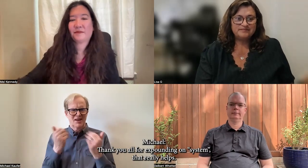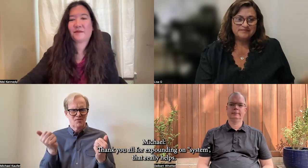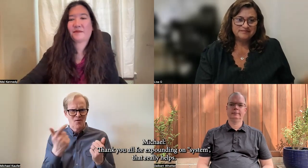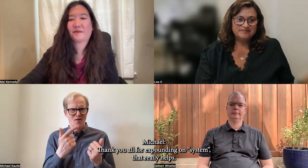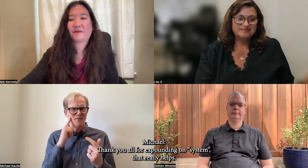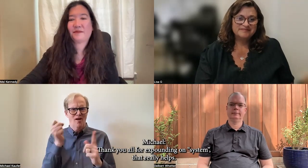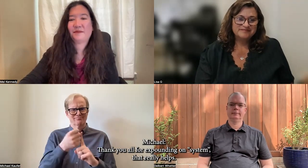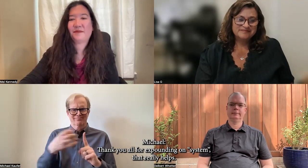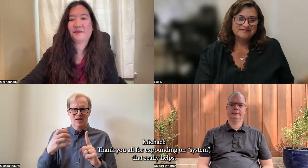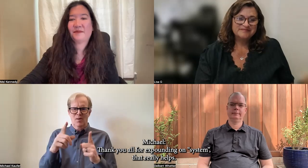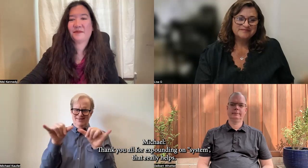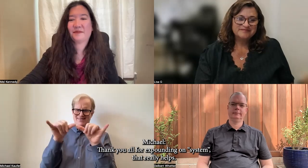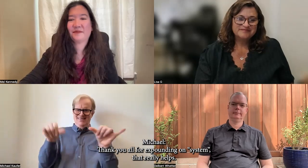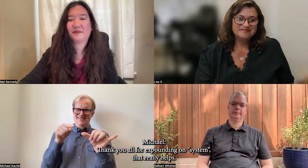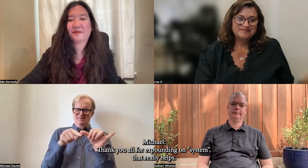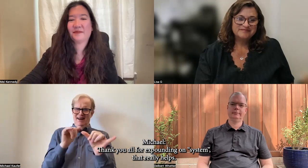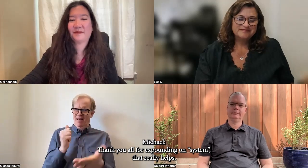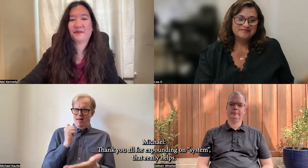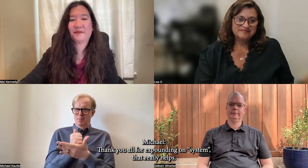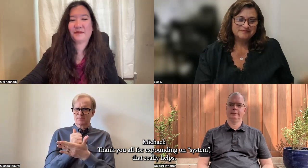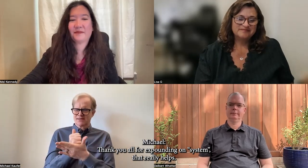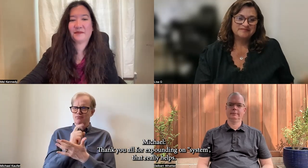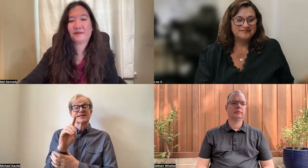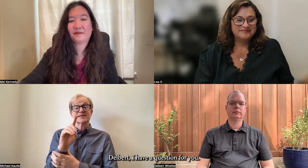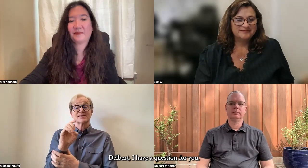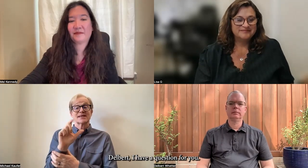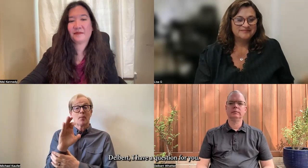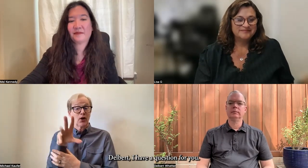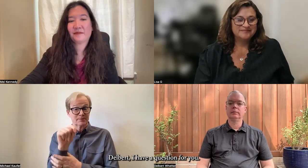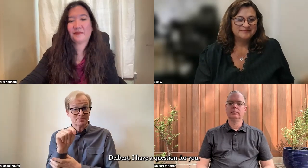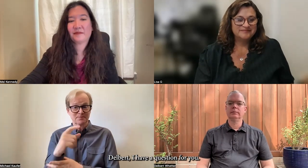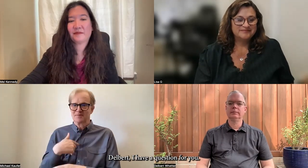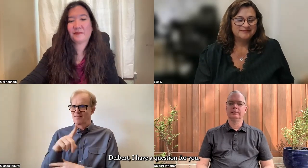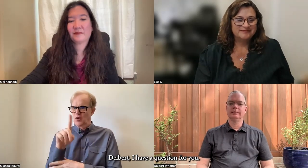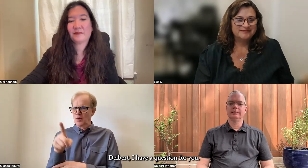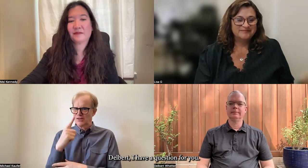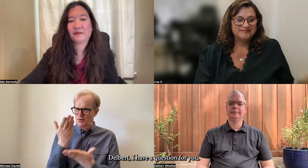Thank you all for expounding on system. That really helps. Delbert, I have a question for you.